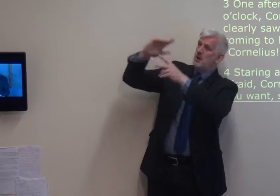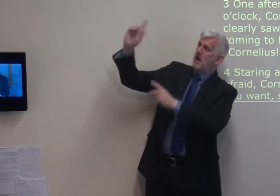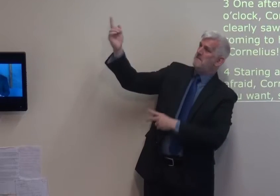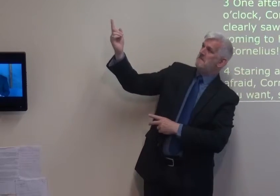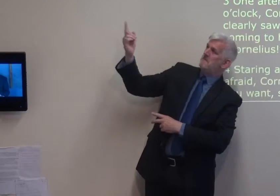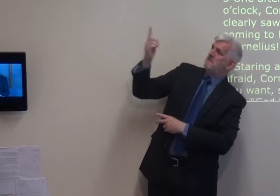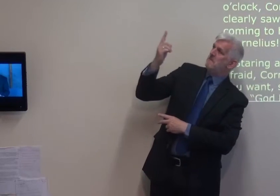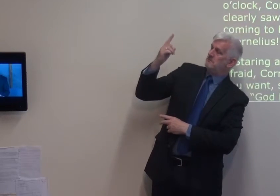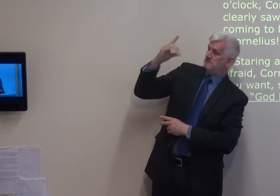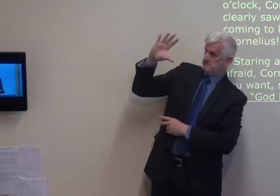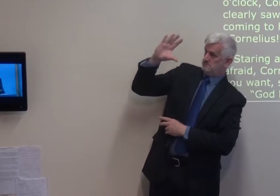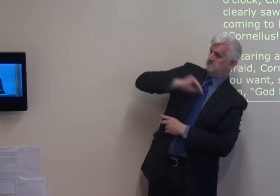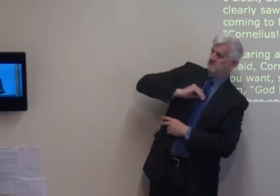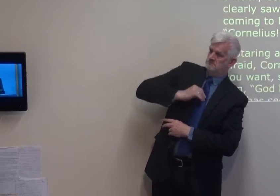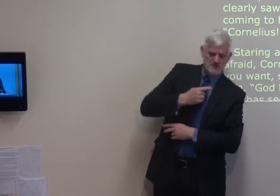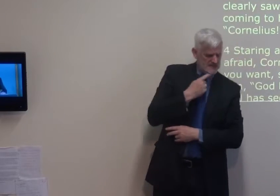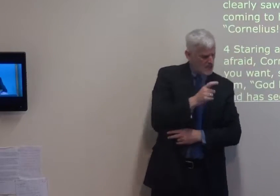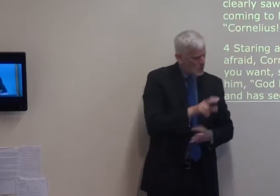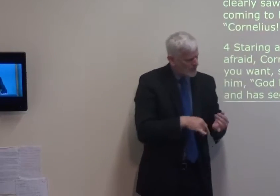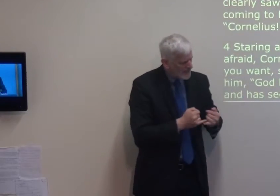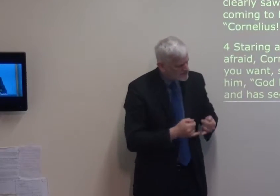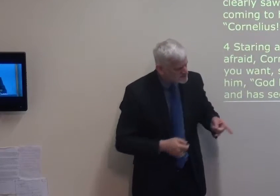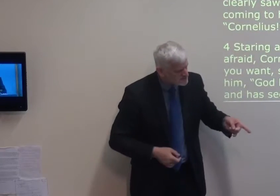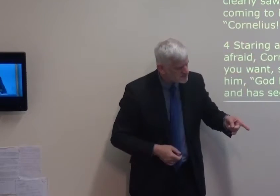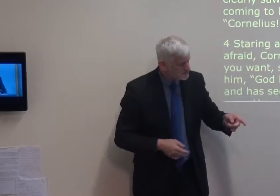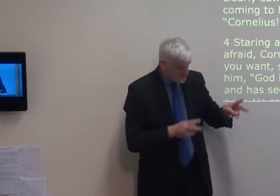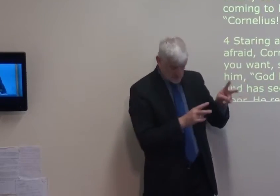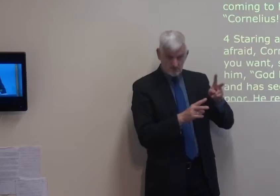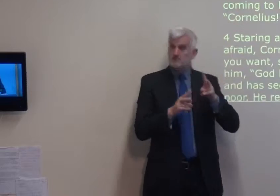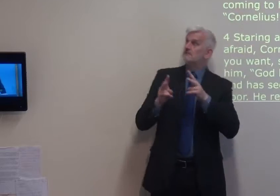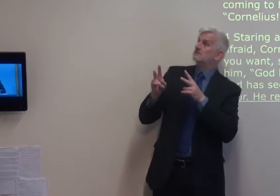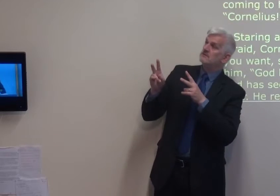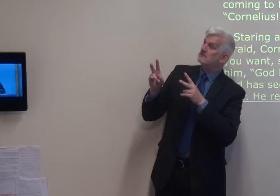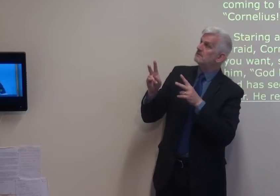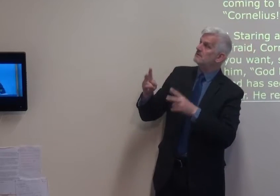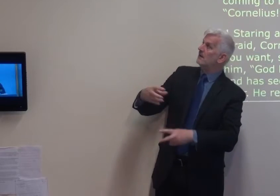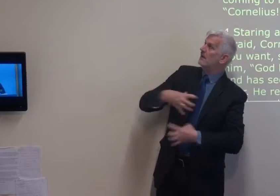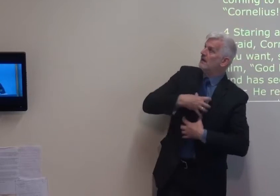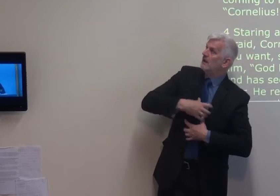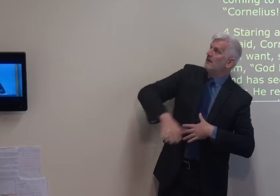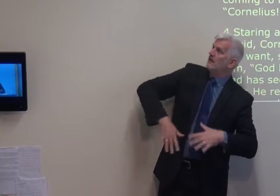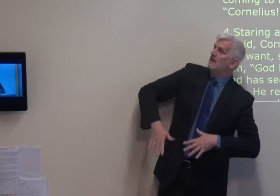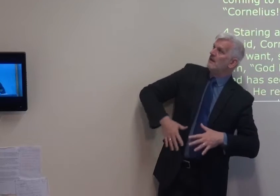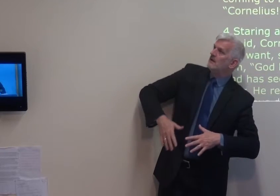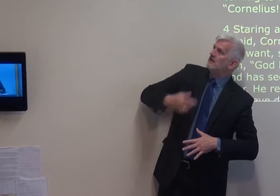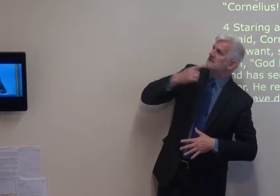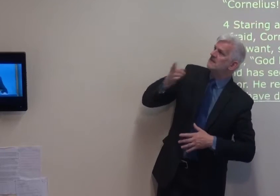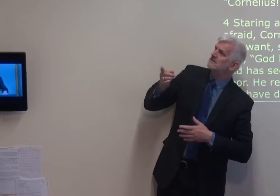saying unto him, Cornelius. And when he looked on him, he was afraid, and said, What is